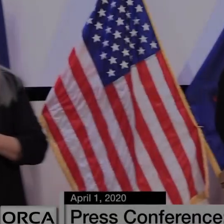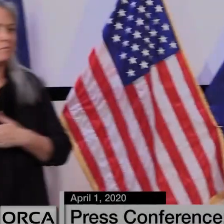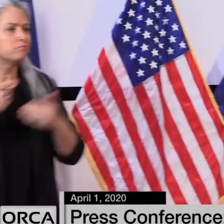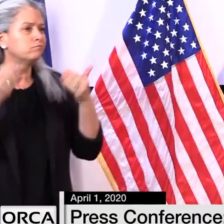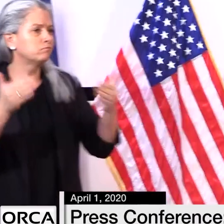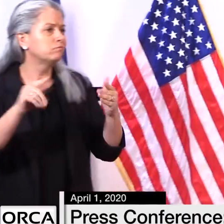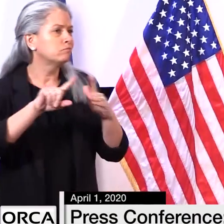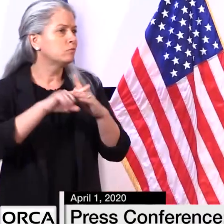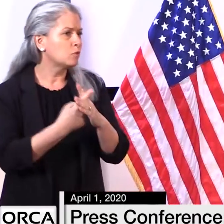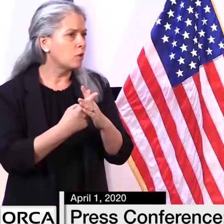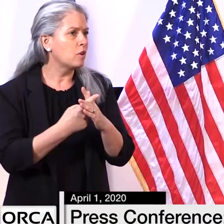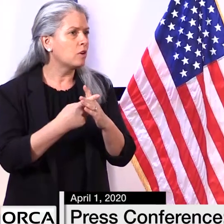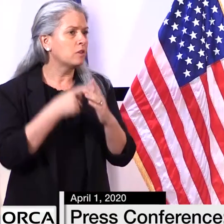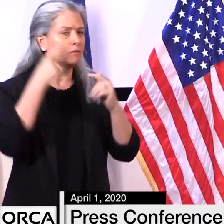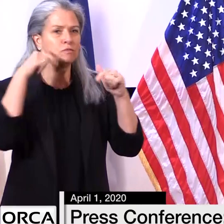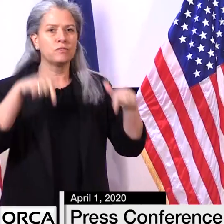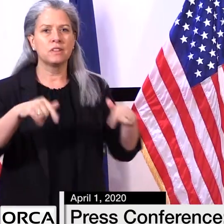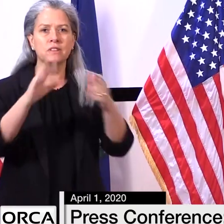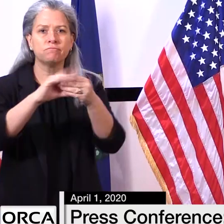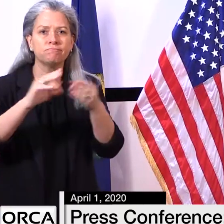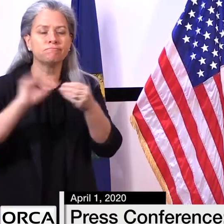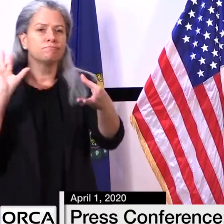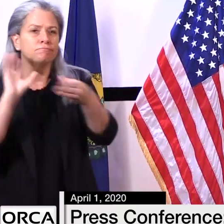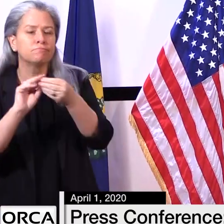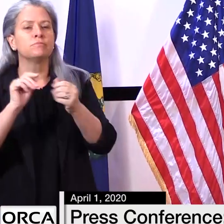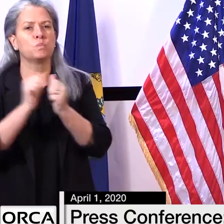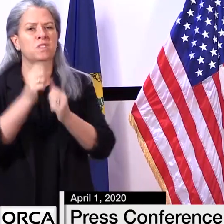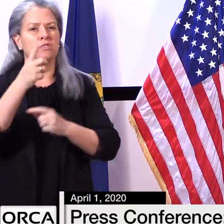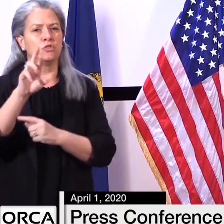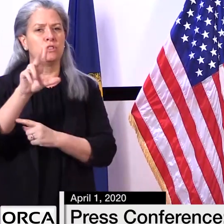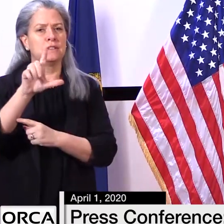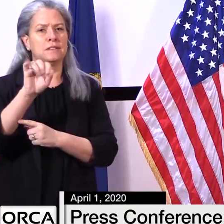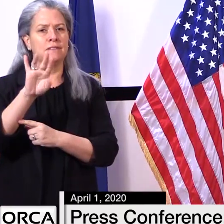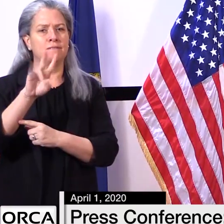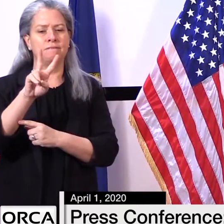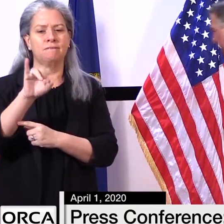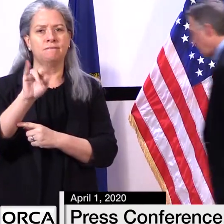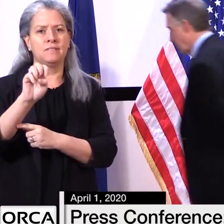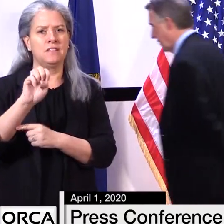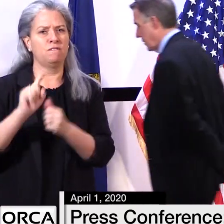going to start this morning with an update from Dr. Levine.